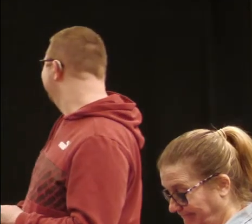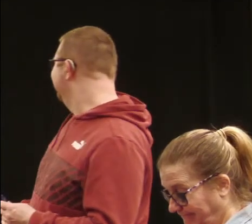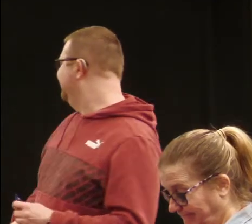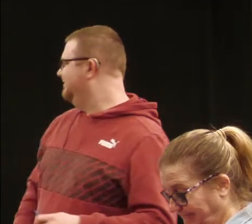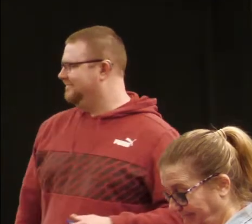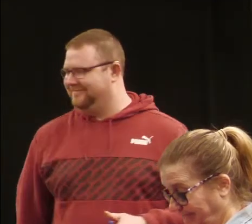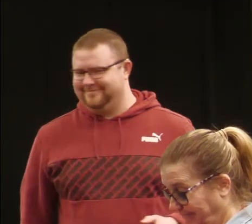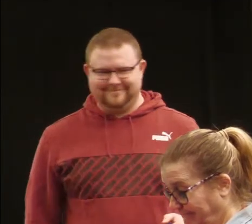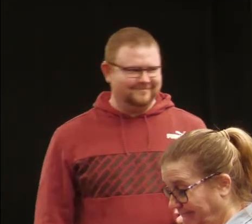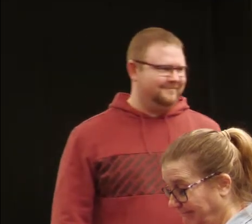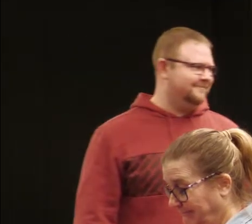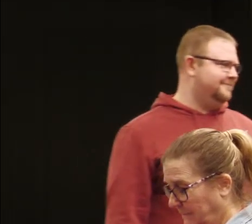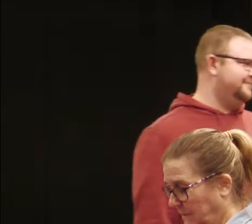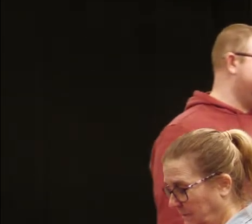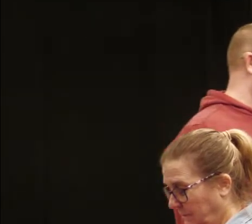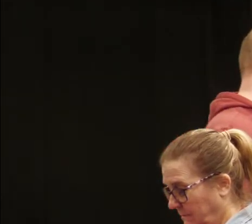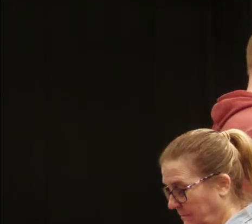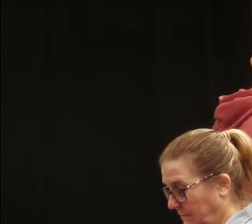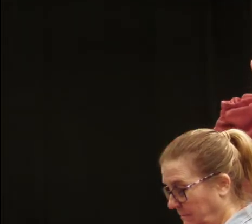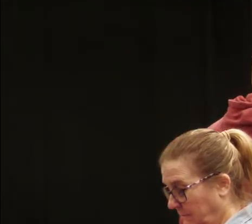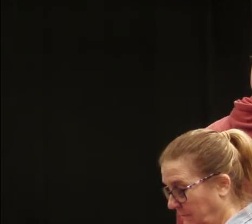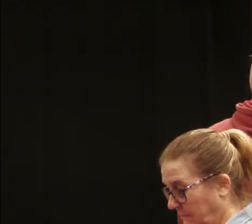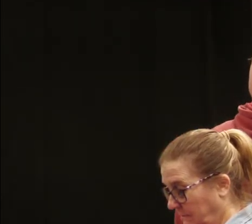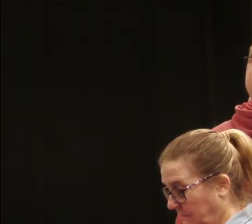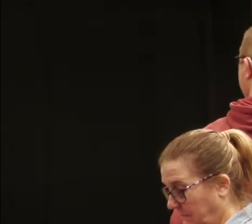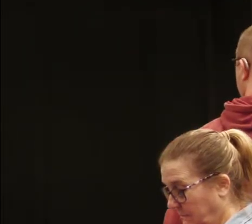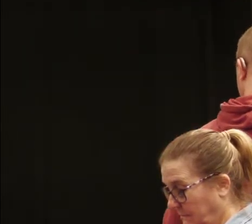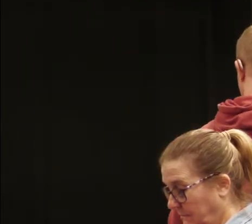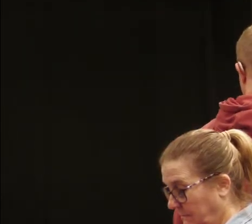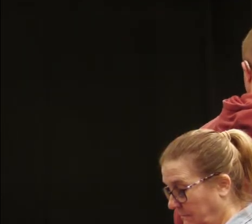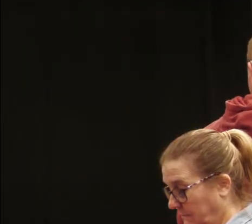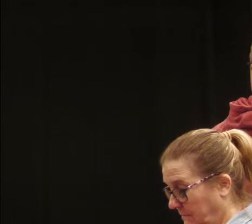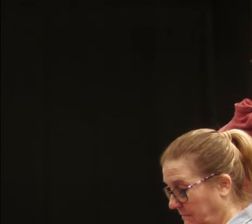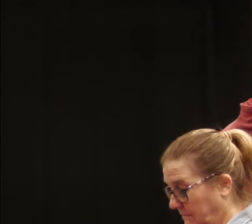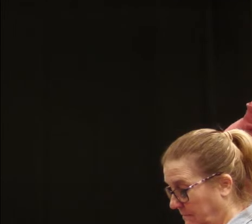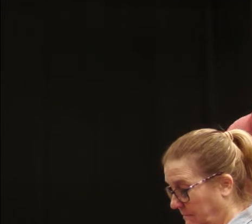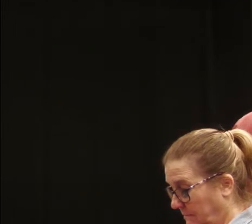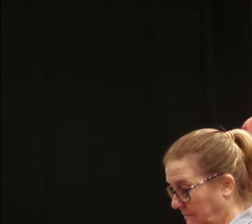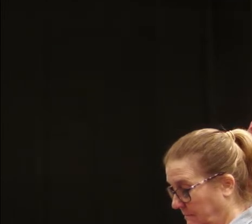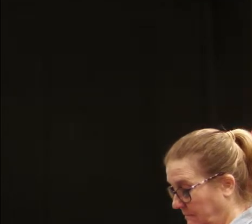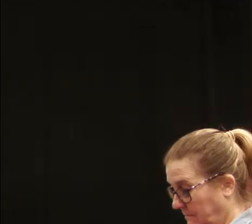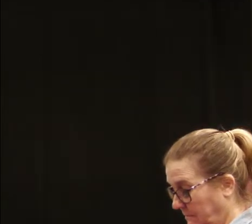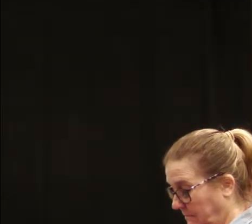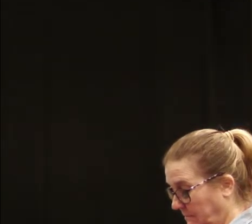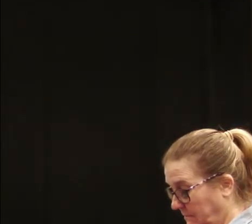structure. The Alfred one has a bomb system, so.